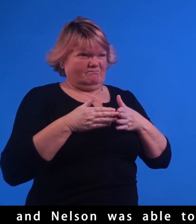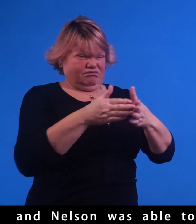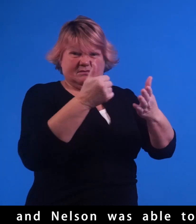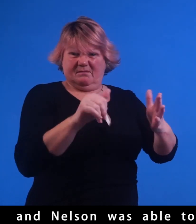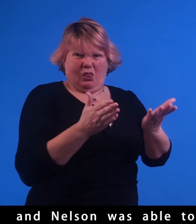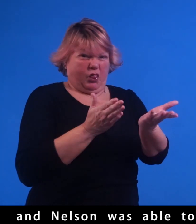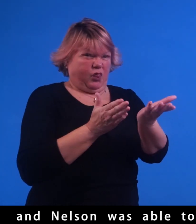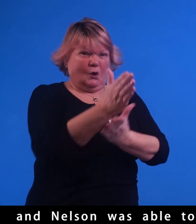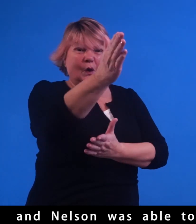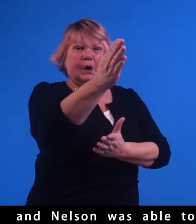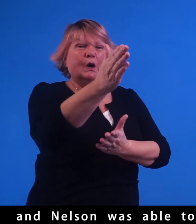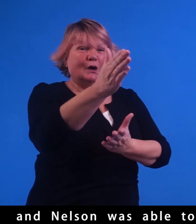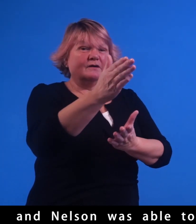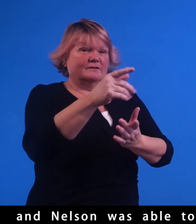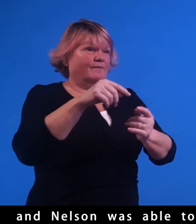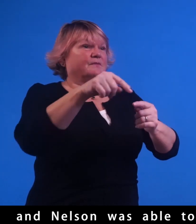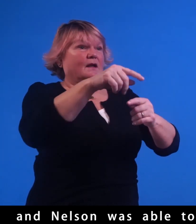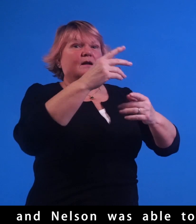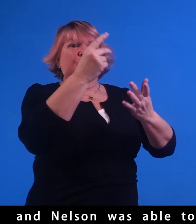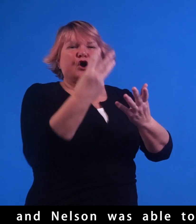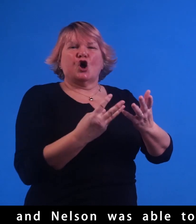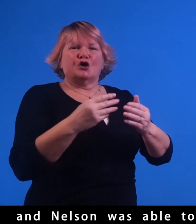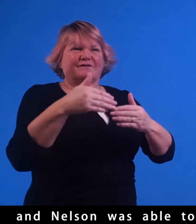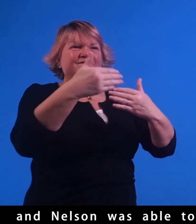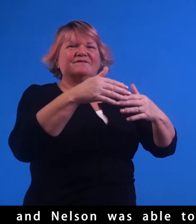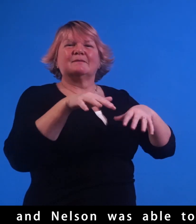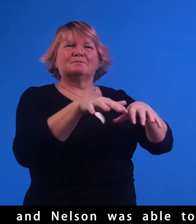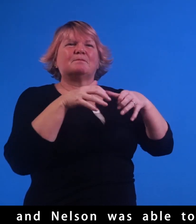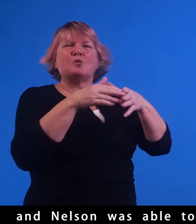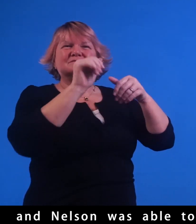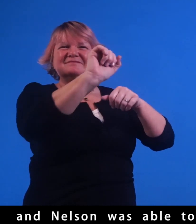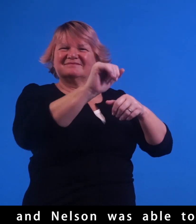and Nelson was able to cut through the defensive line and surround the middle third of the